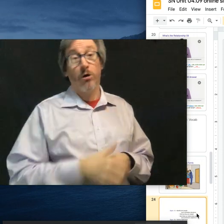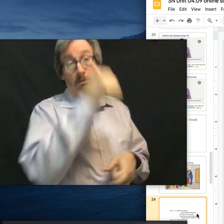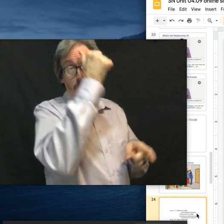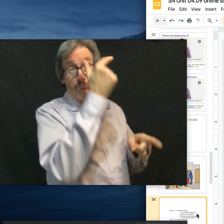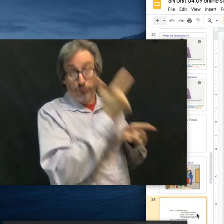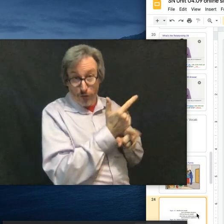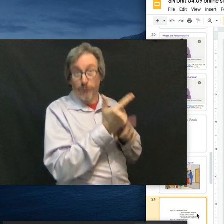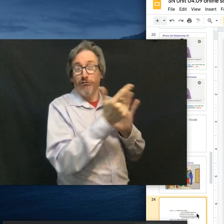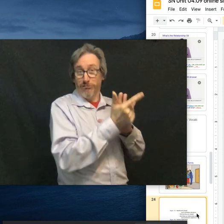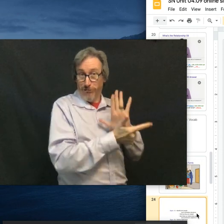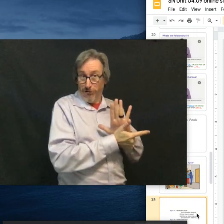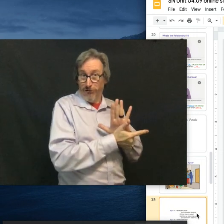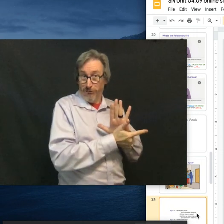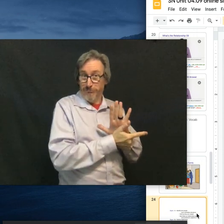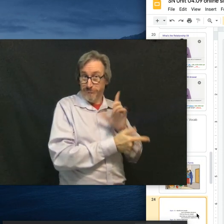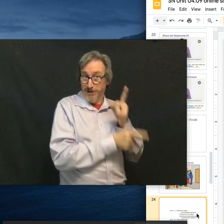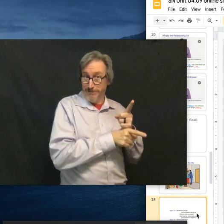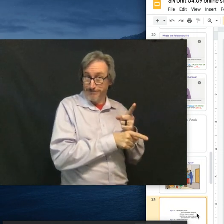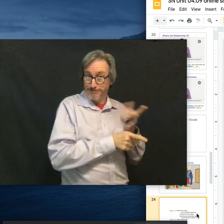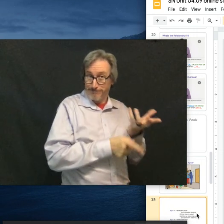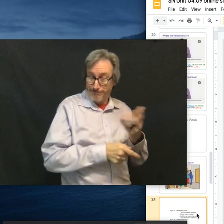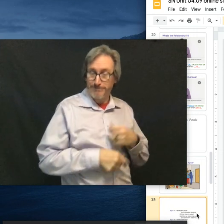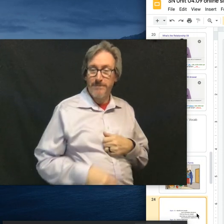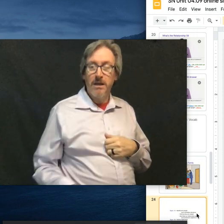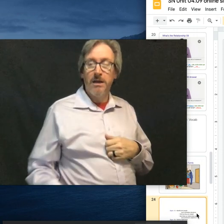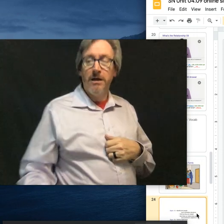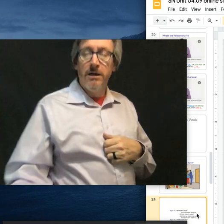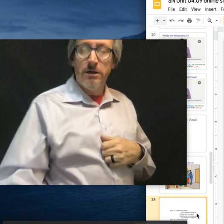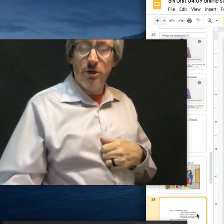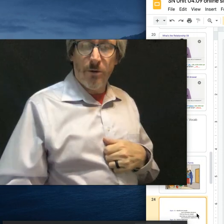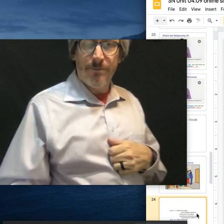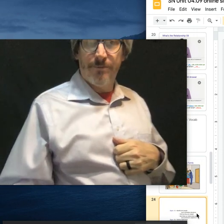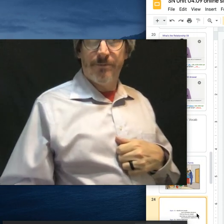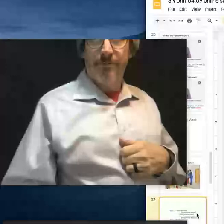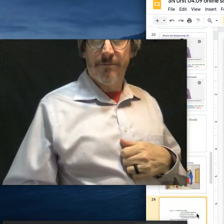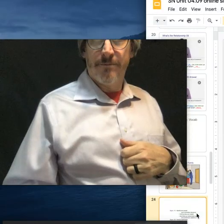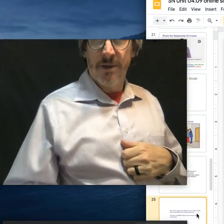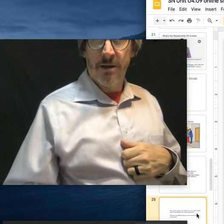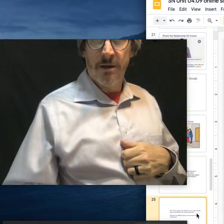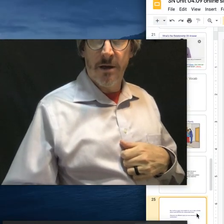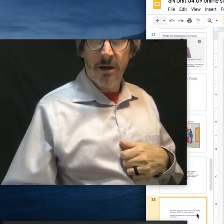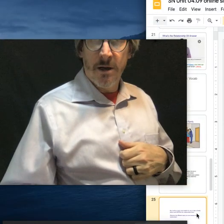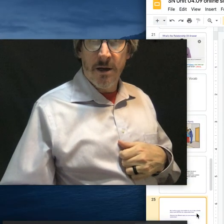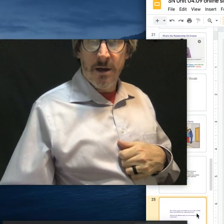Okay, or, right? Cool.